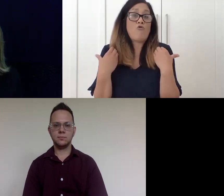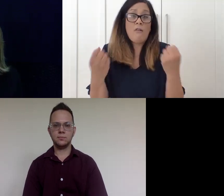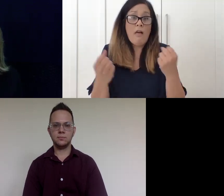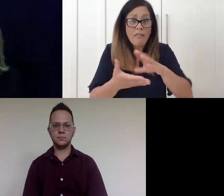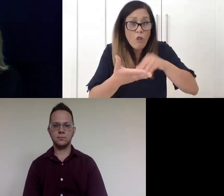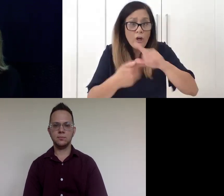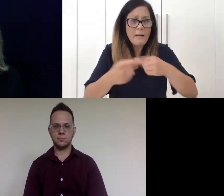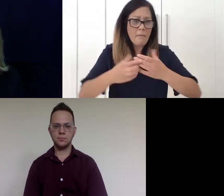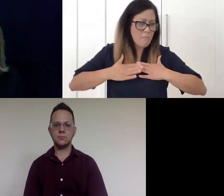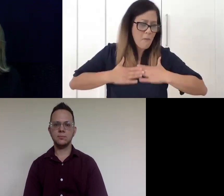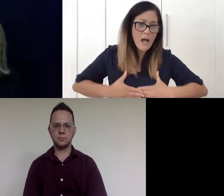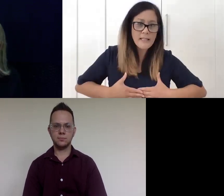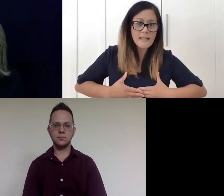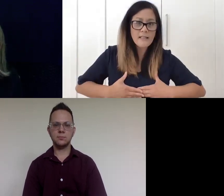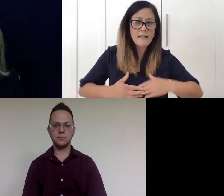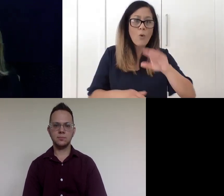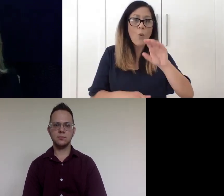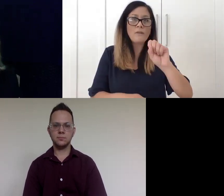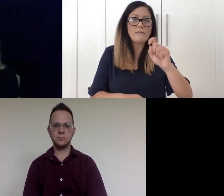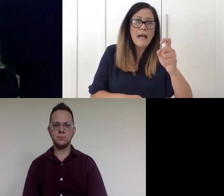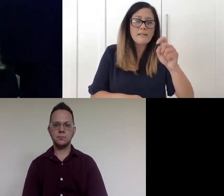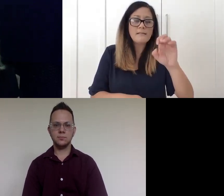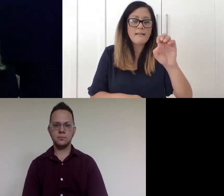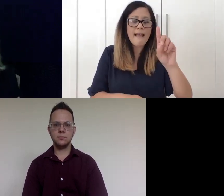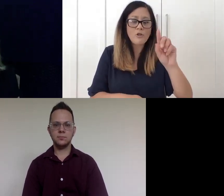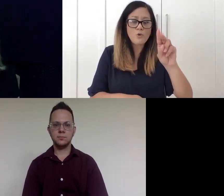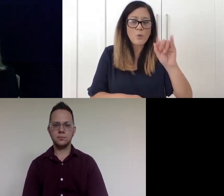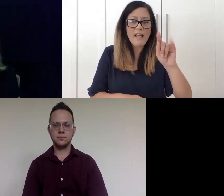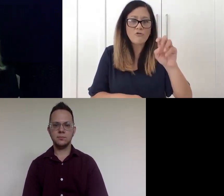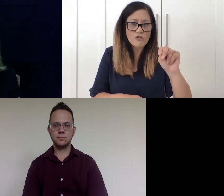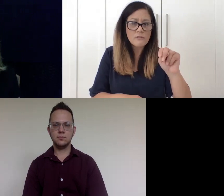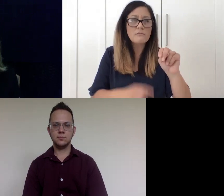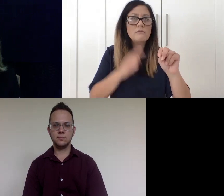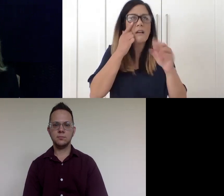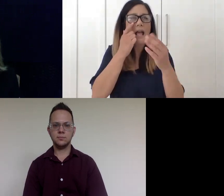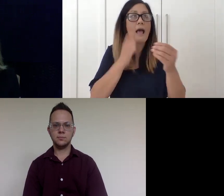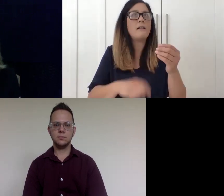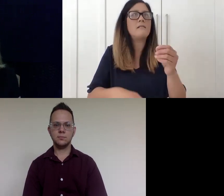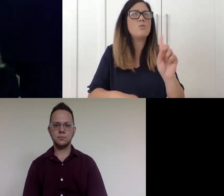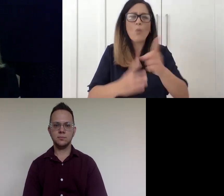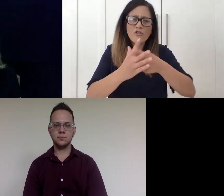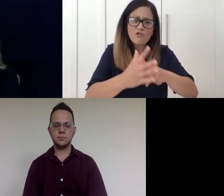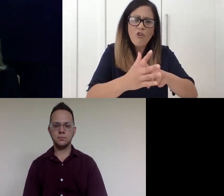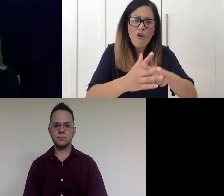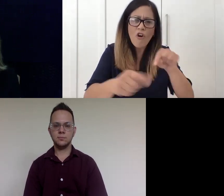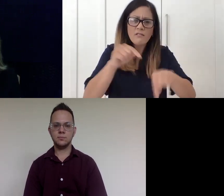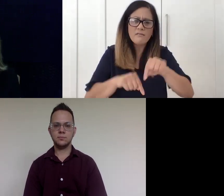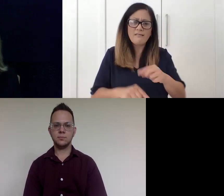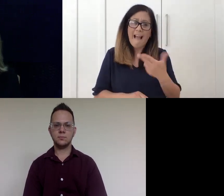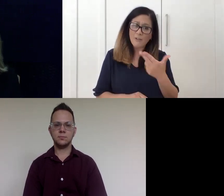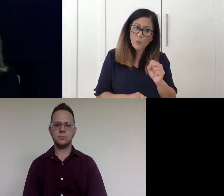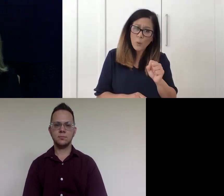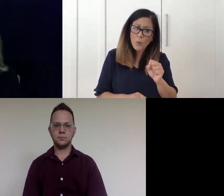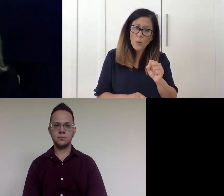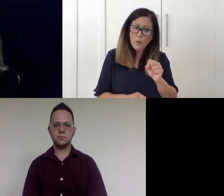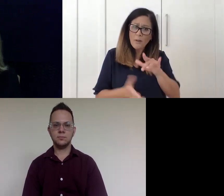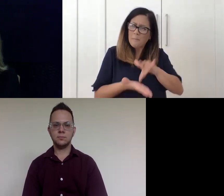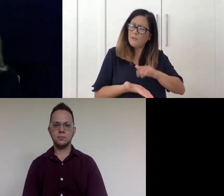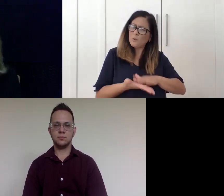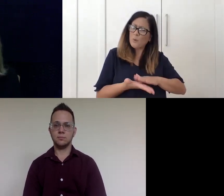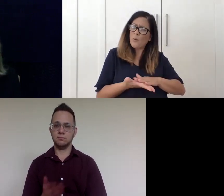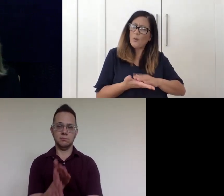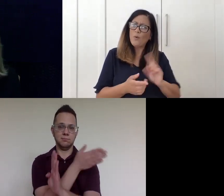HIV, STDs, or even general health. How can people learn about their bodies? How can people get sex